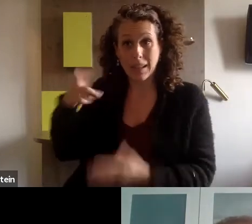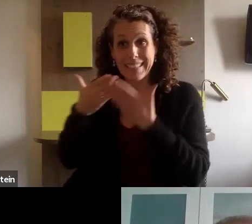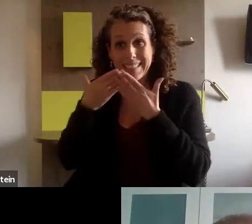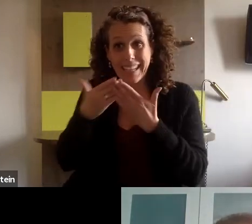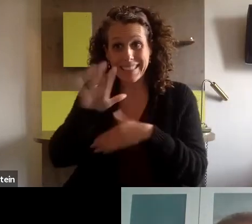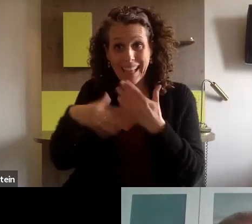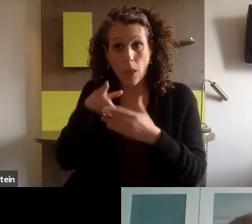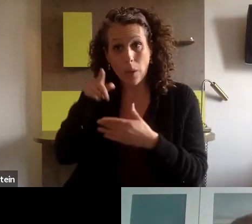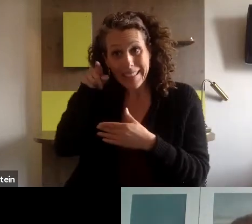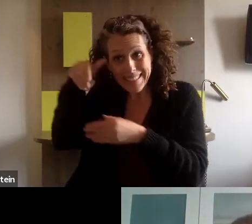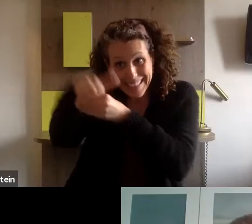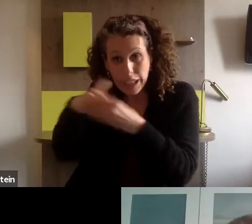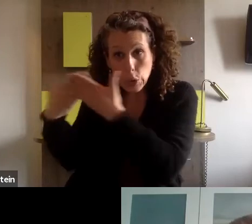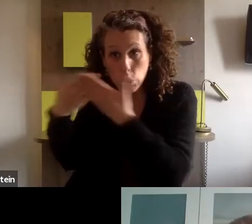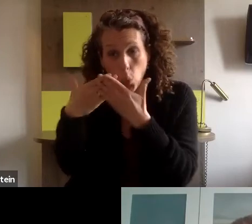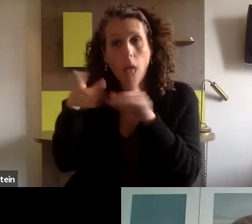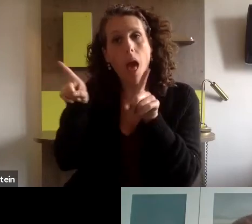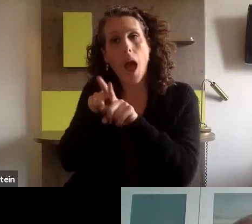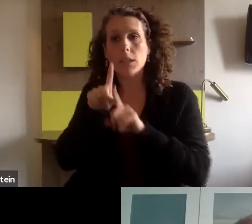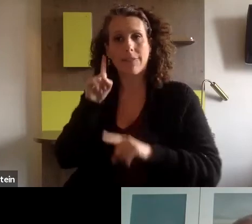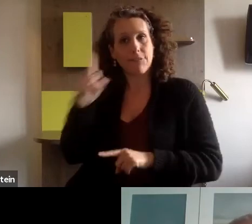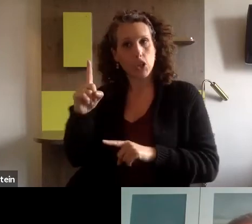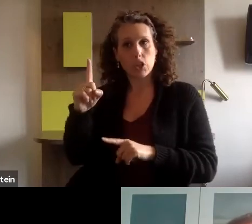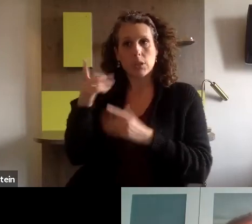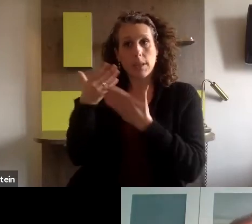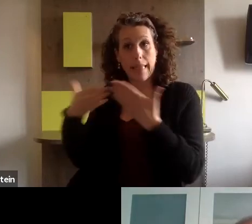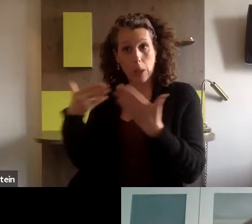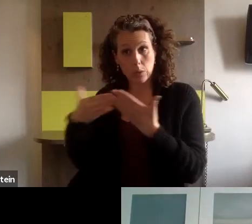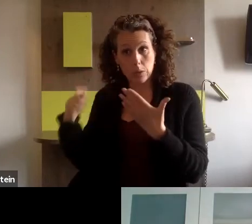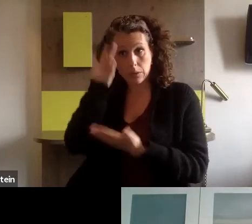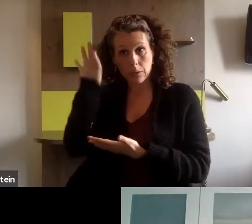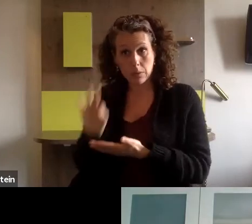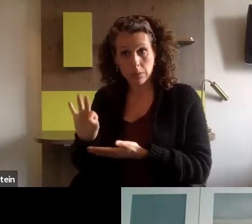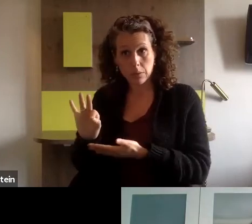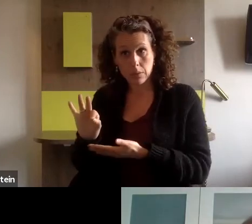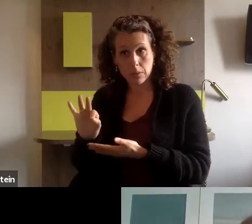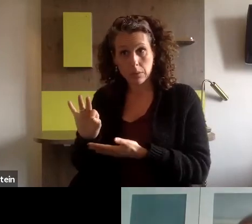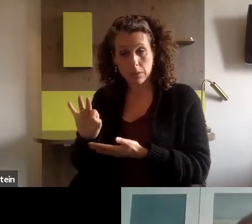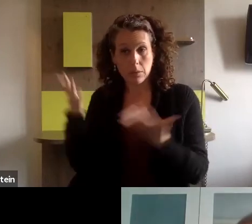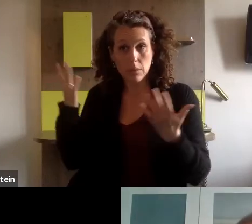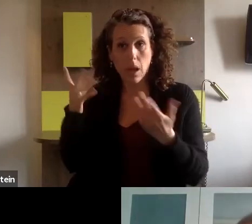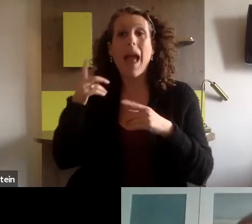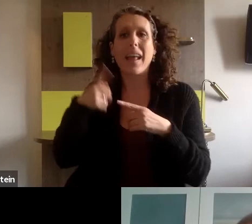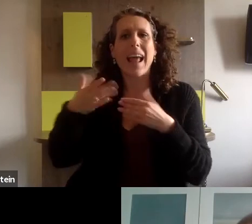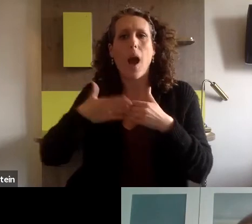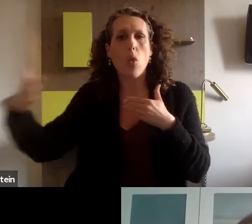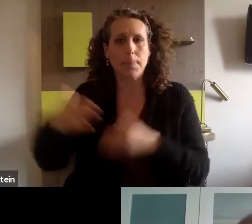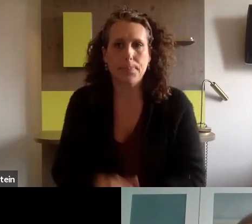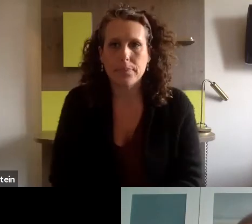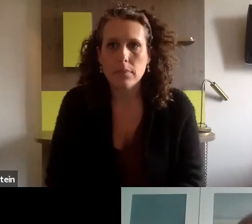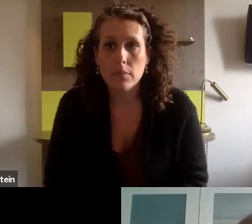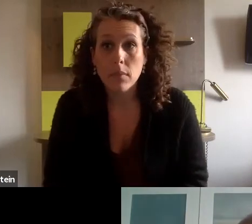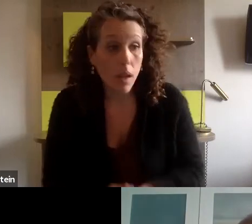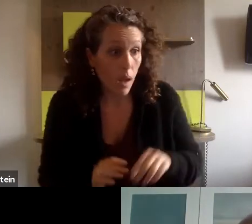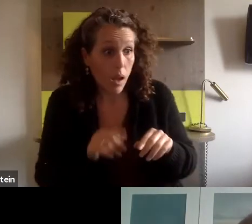school as their main language? And how do they study for? In the